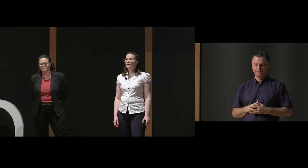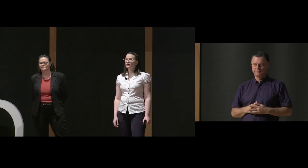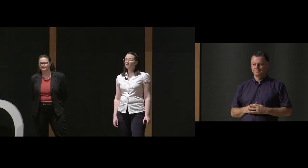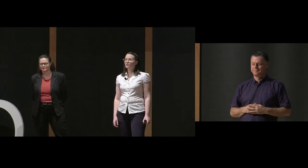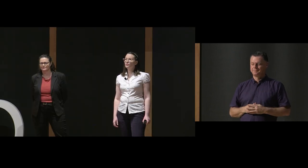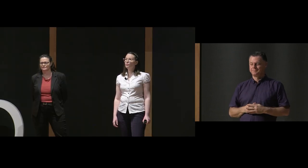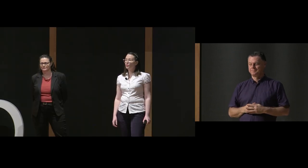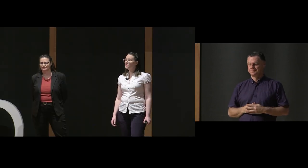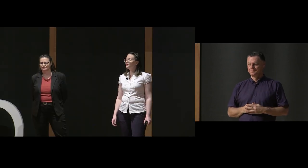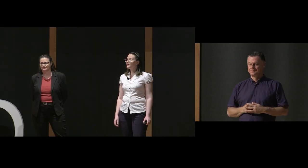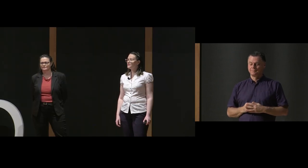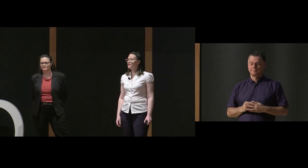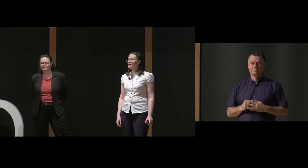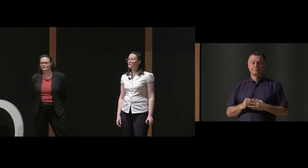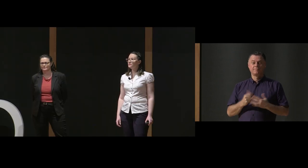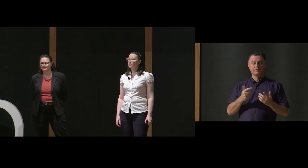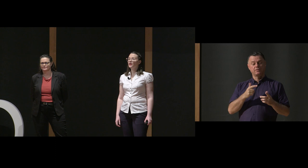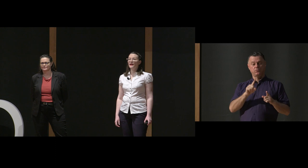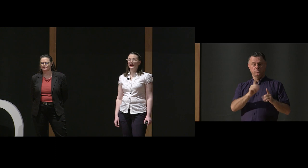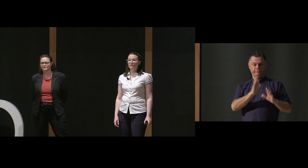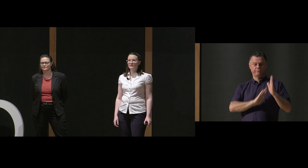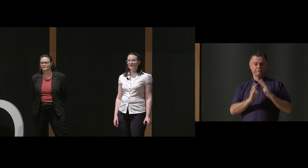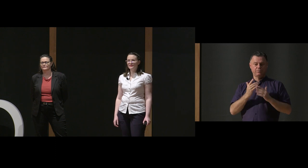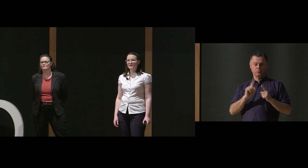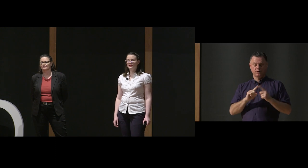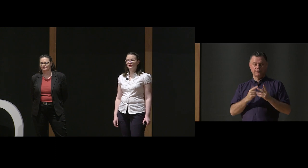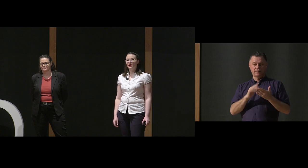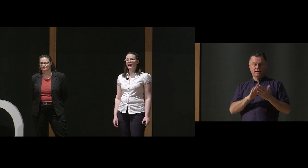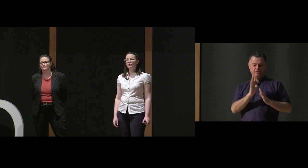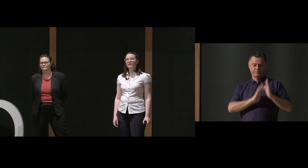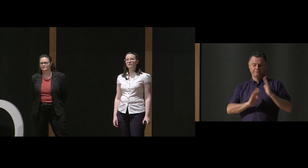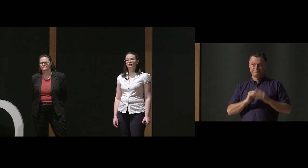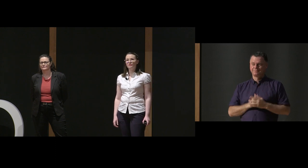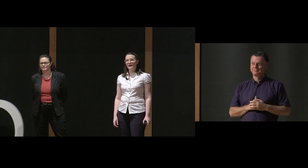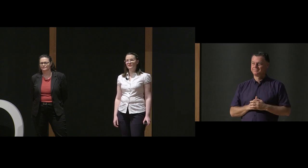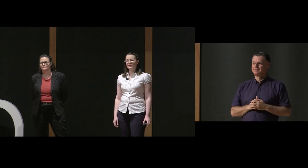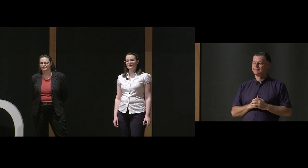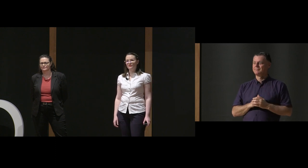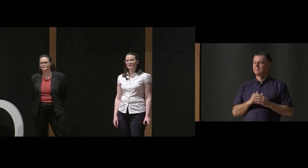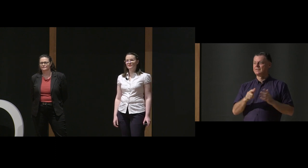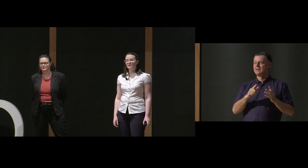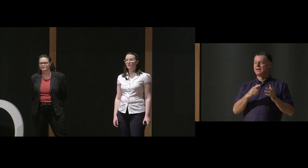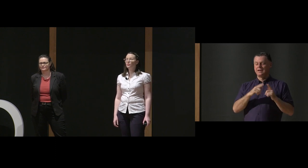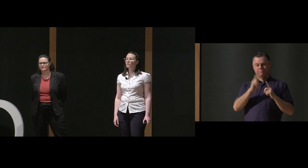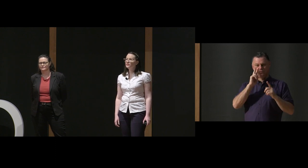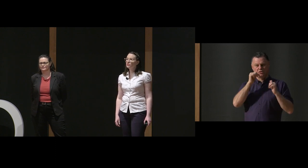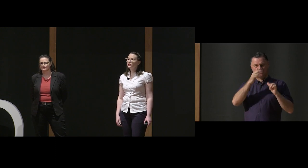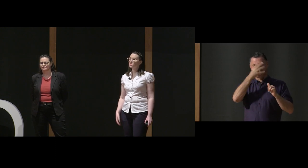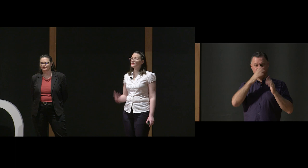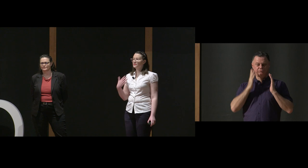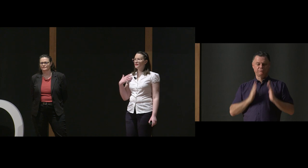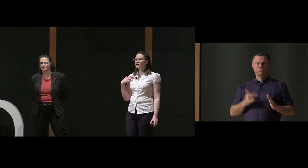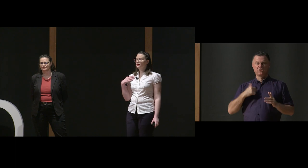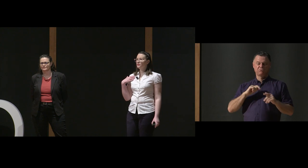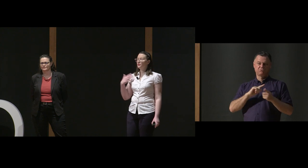We can control what the device signs and how it signs it, and we can control the avatar's appearance. We can